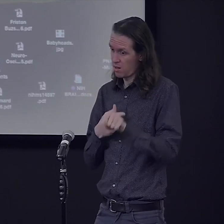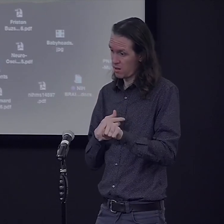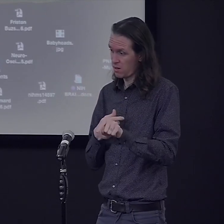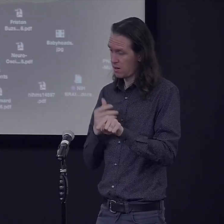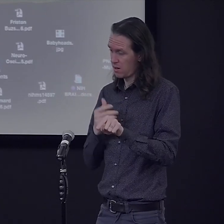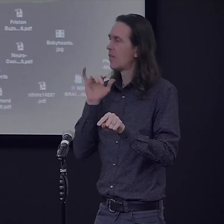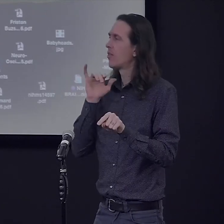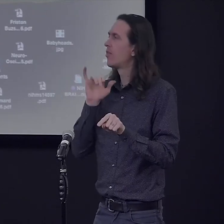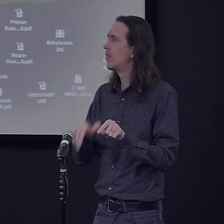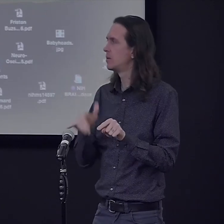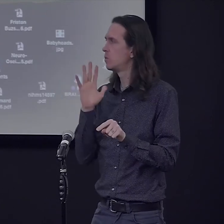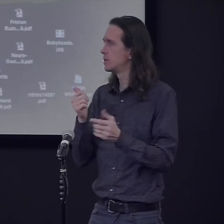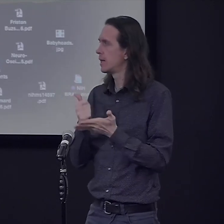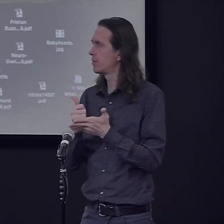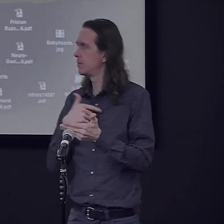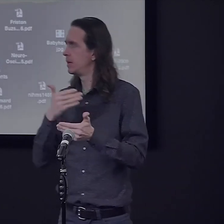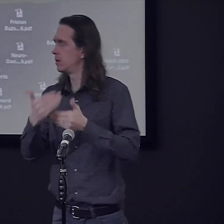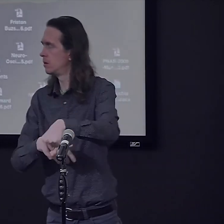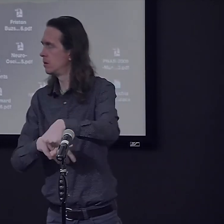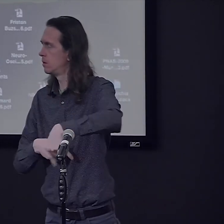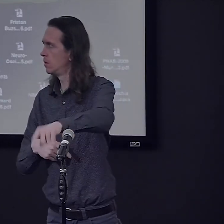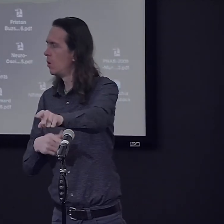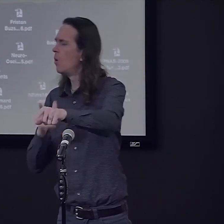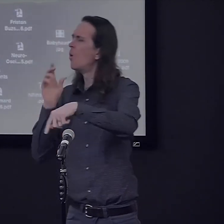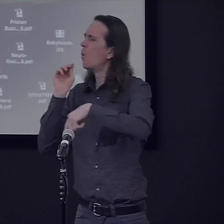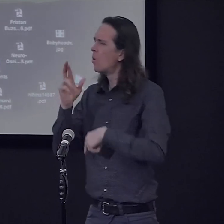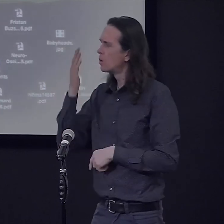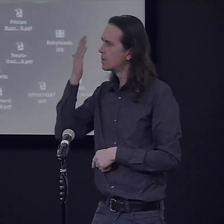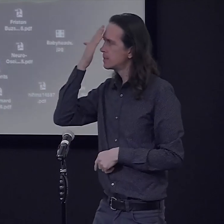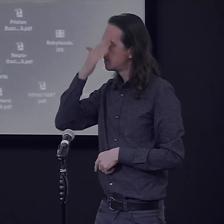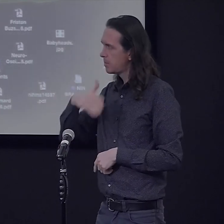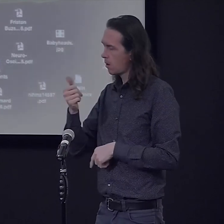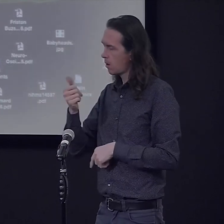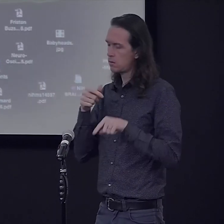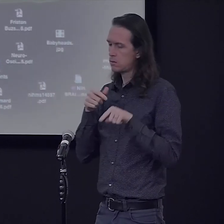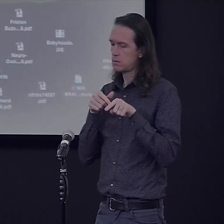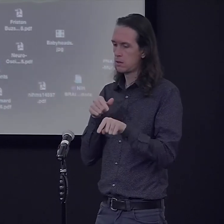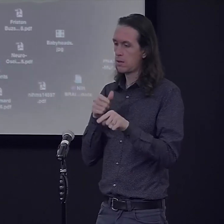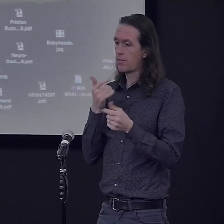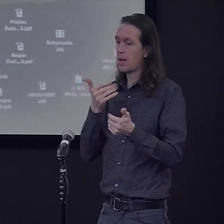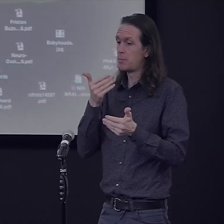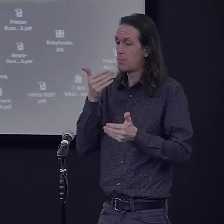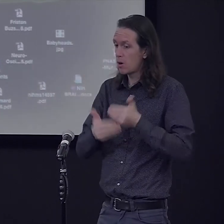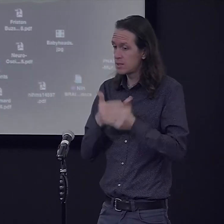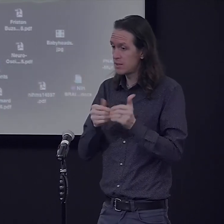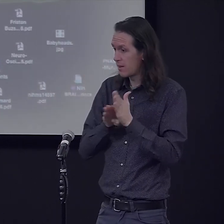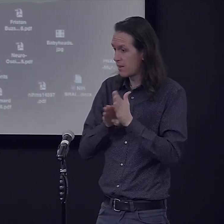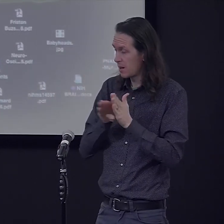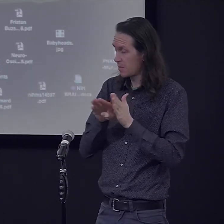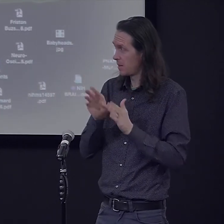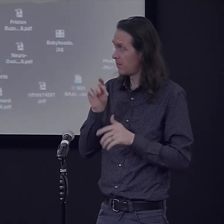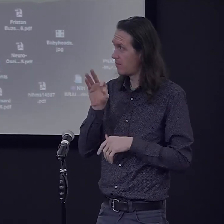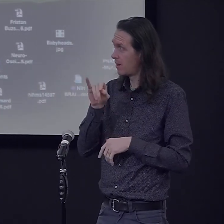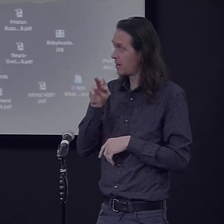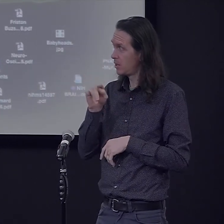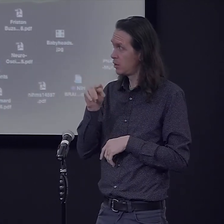um and that is what's helping to proceed along that pathway or is it because